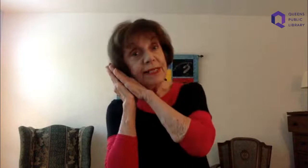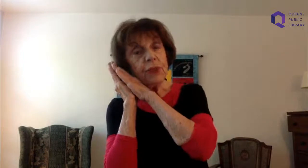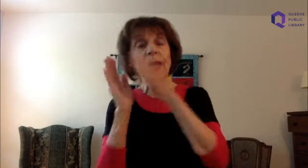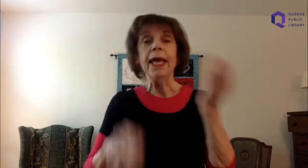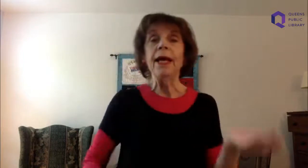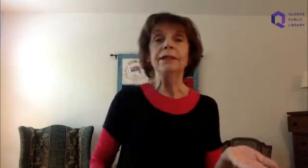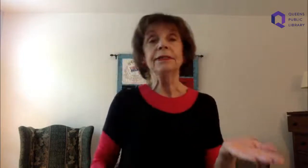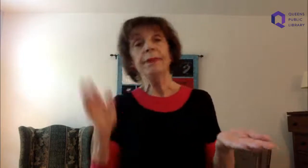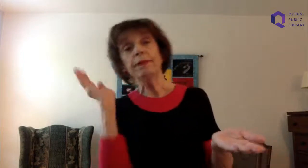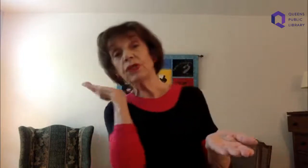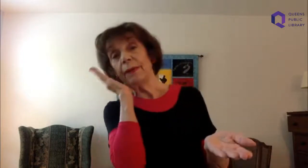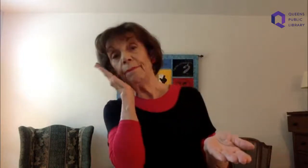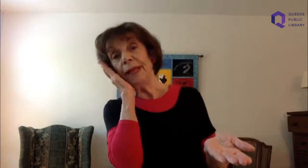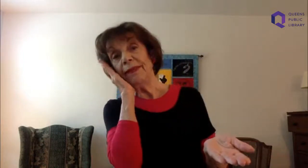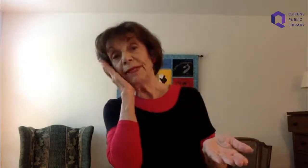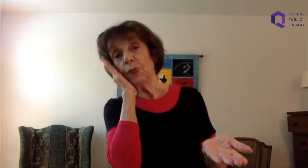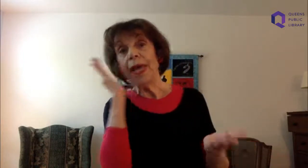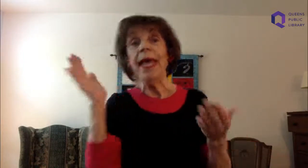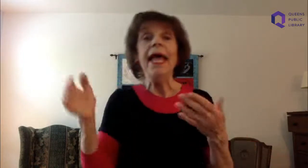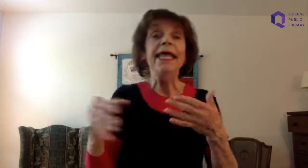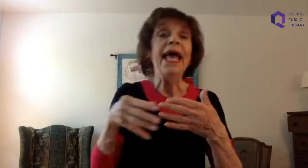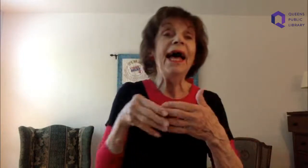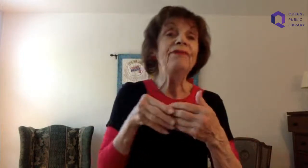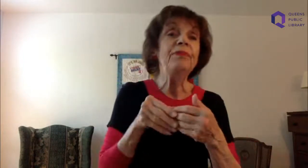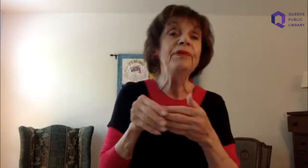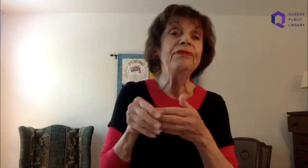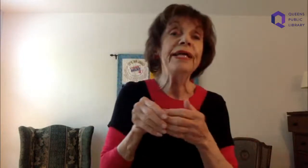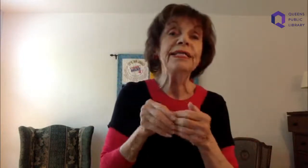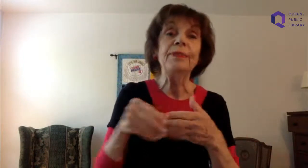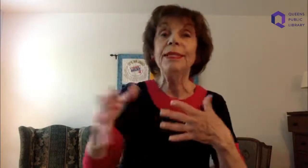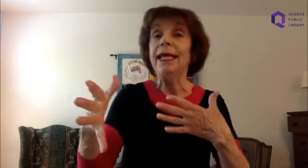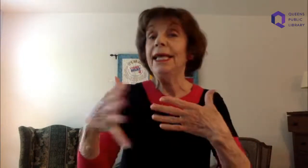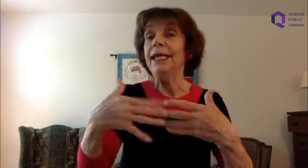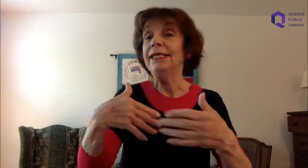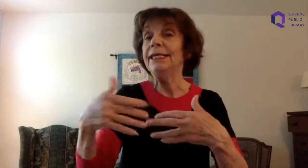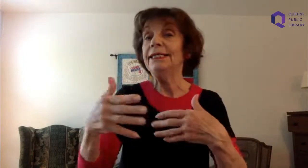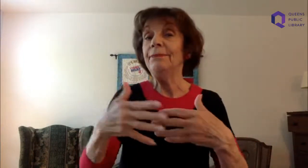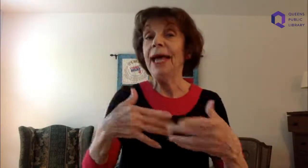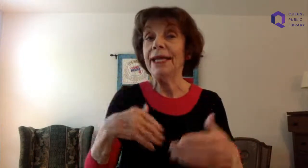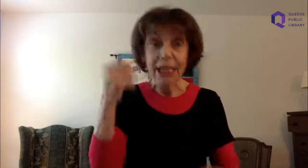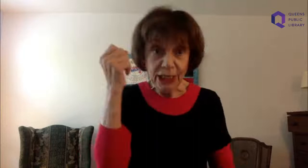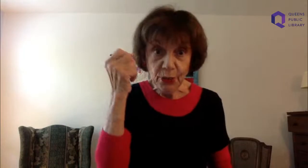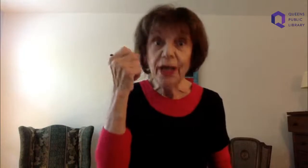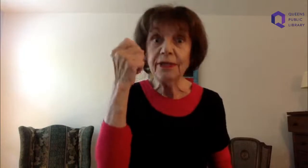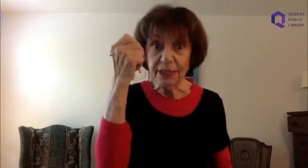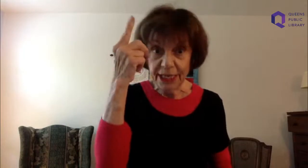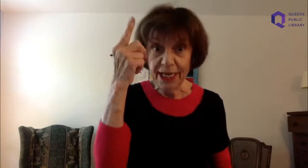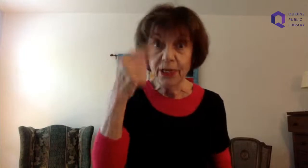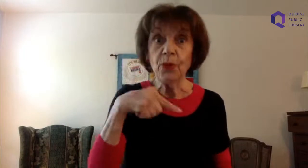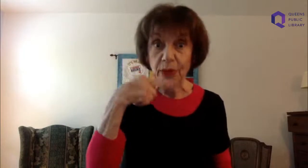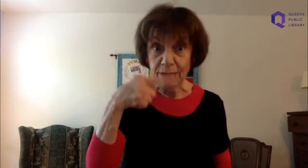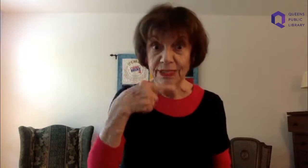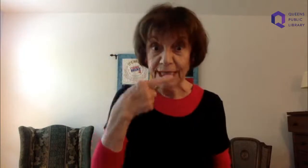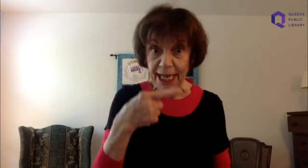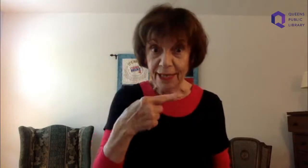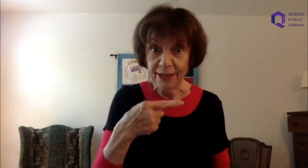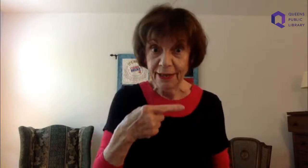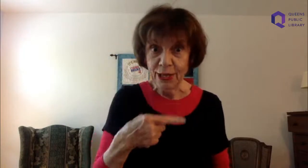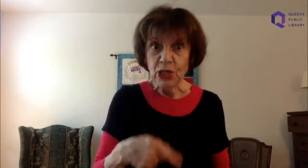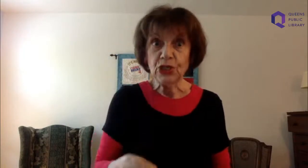way. Some people sign bed this way. You have to be flexible. Doesn't matter. You understand what I'm saying.